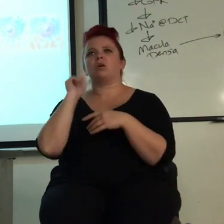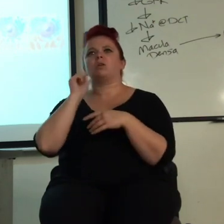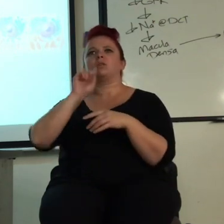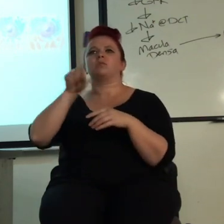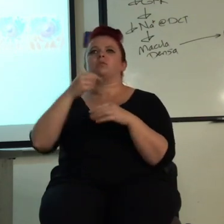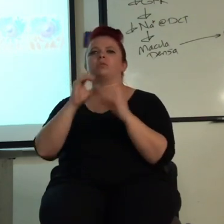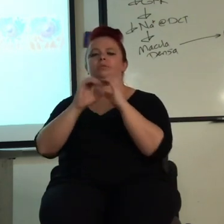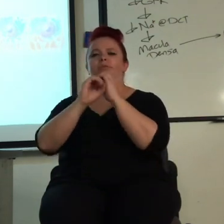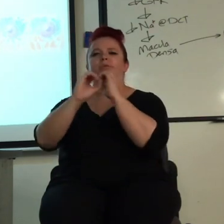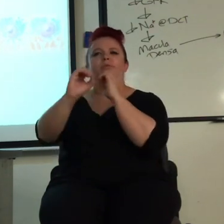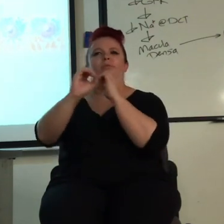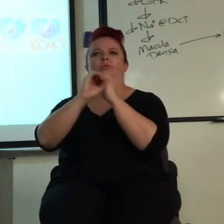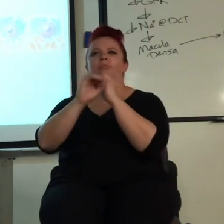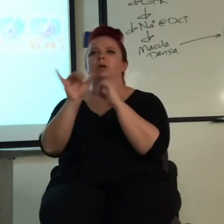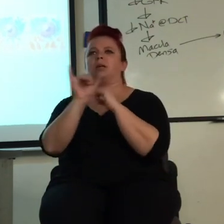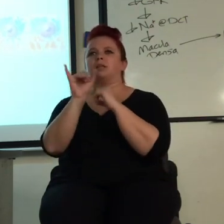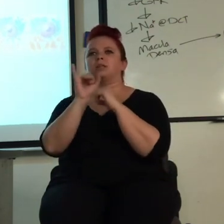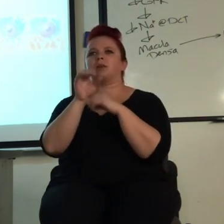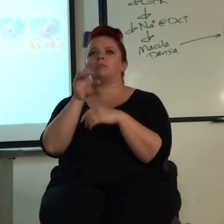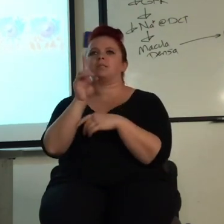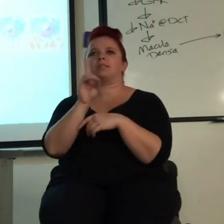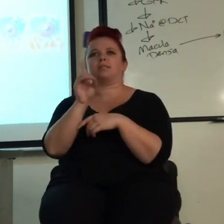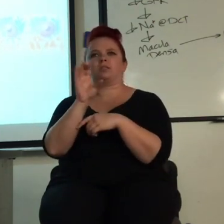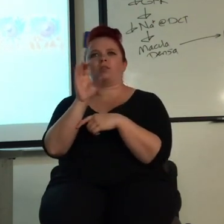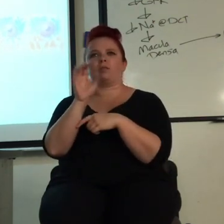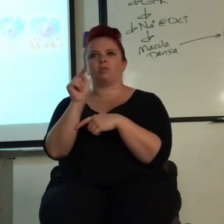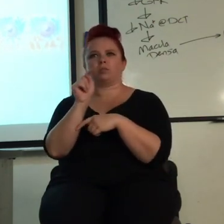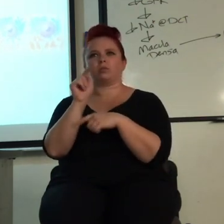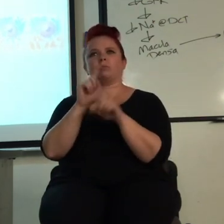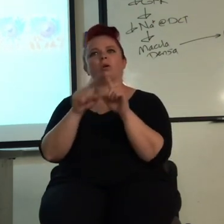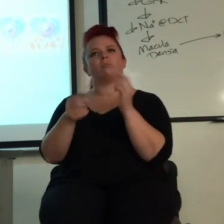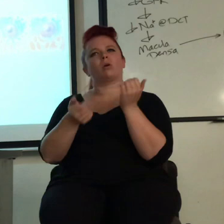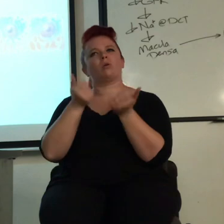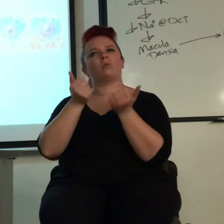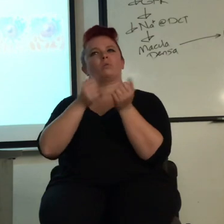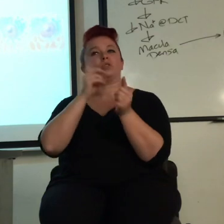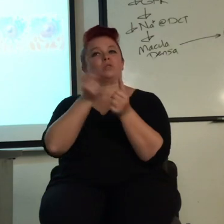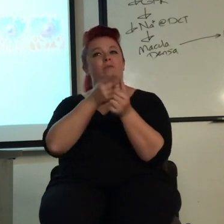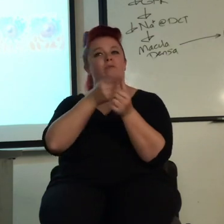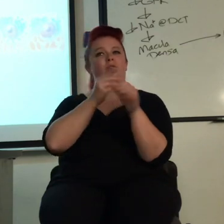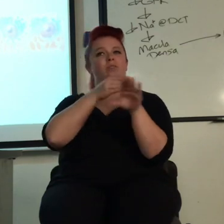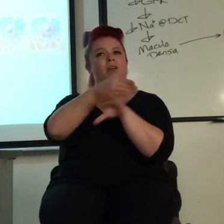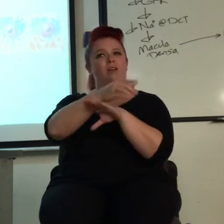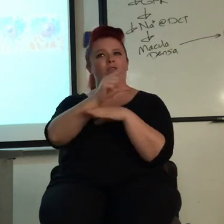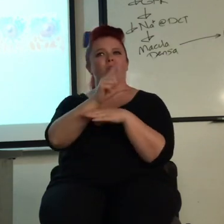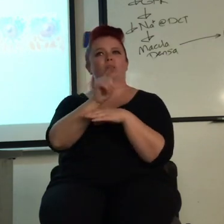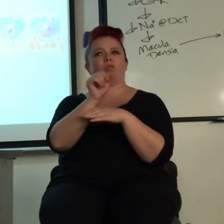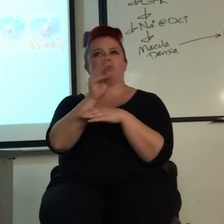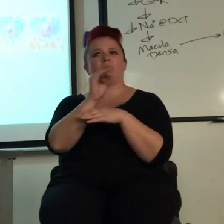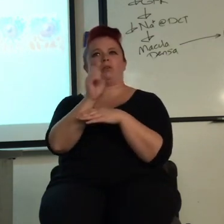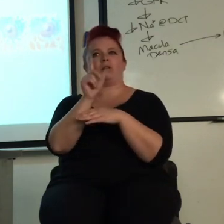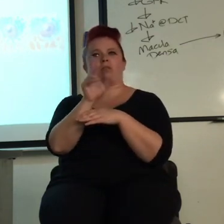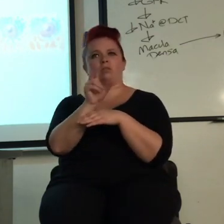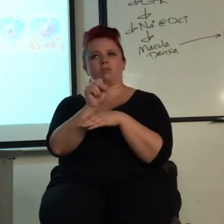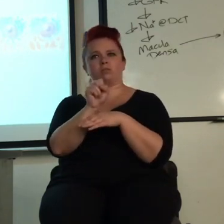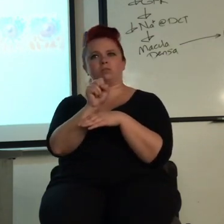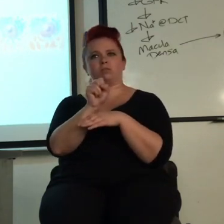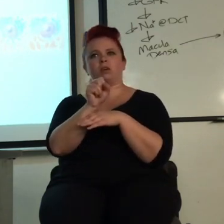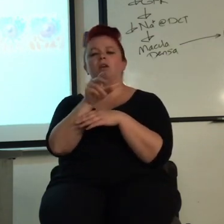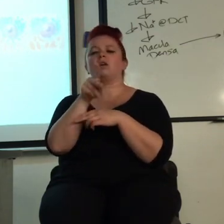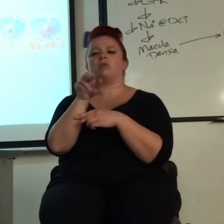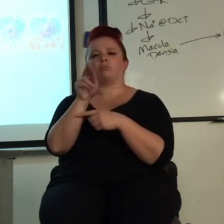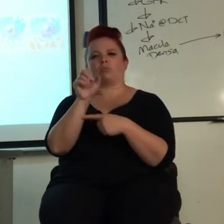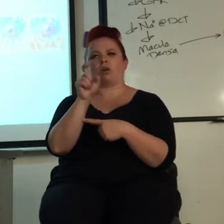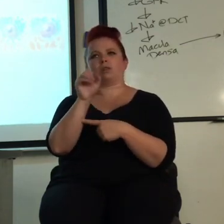just like the distal convoluted tubule. But which one is first after glomerulus?